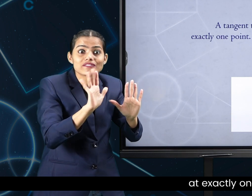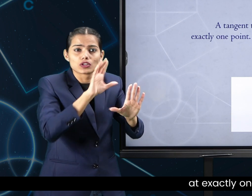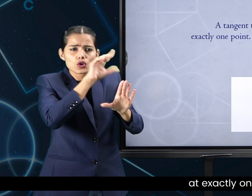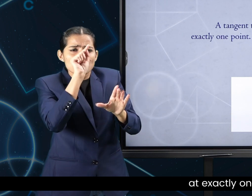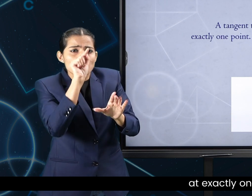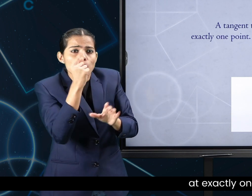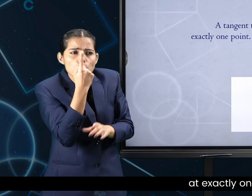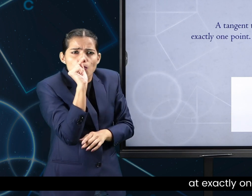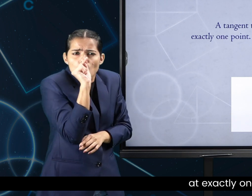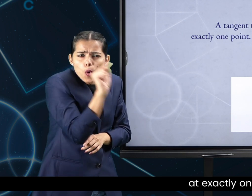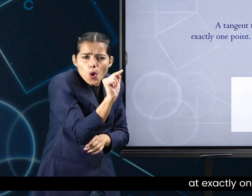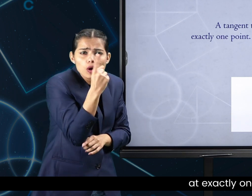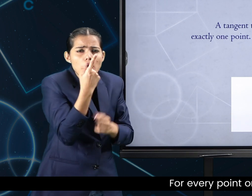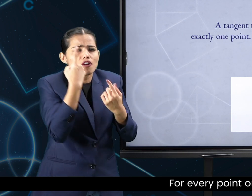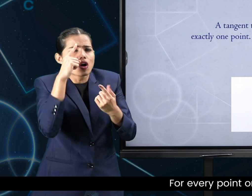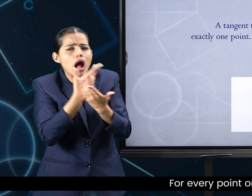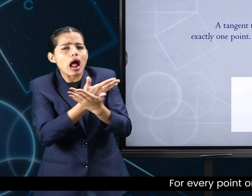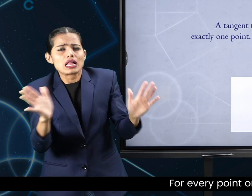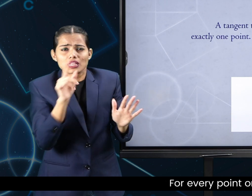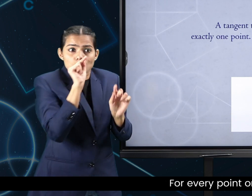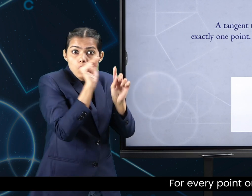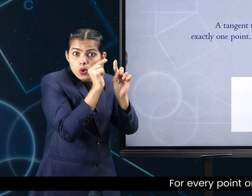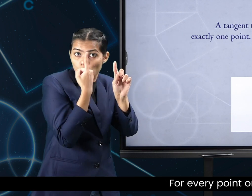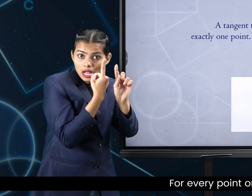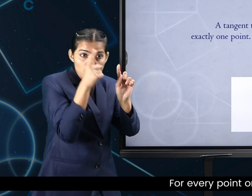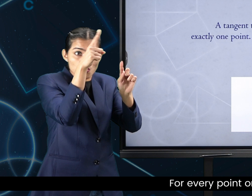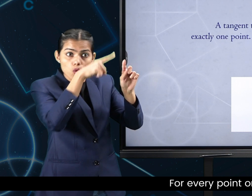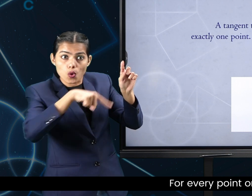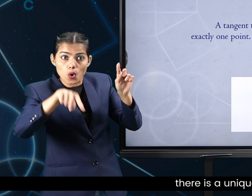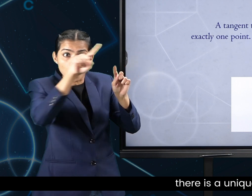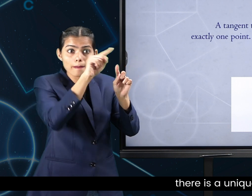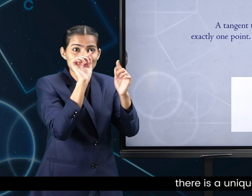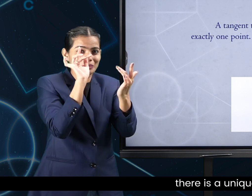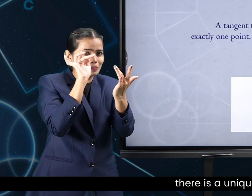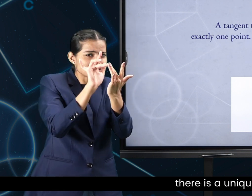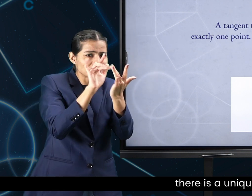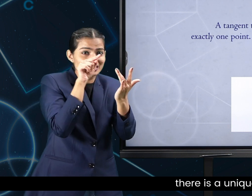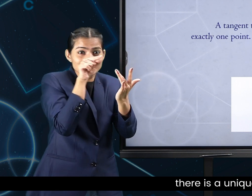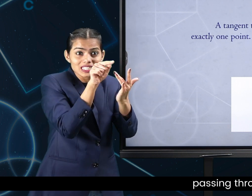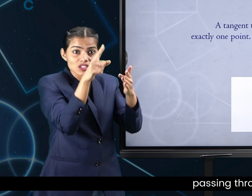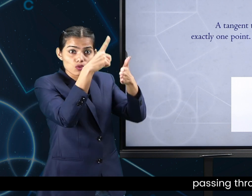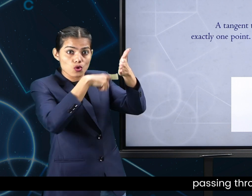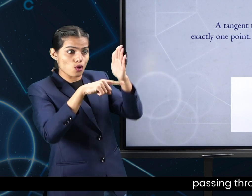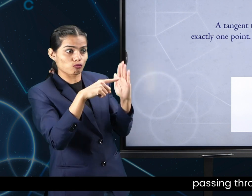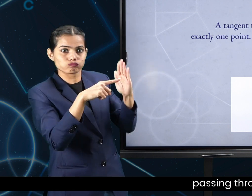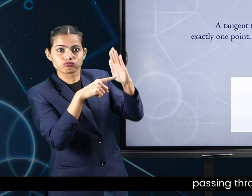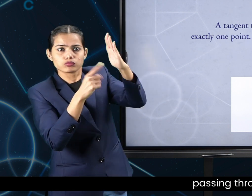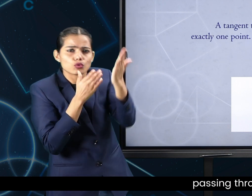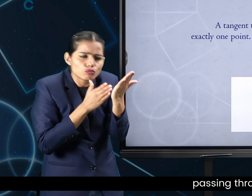point. For every point on the circle, there is a unique tangent passing through it.